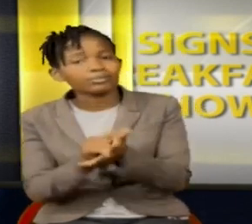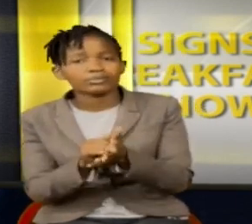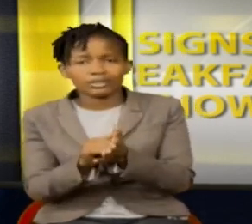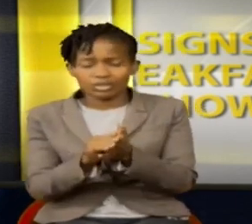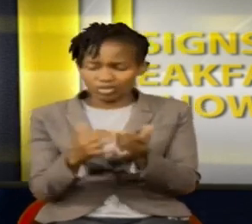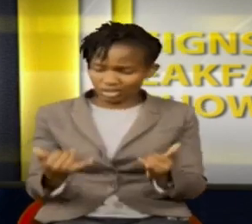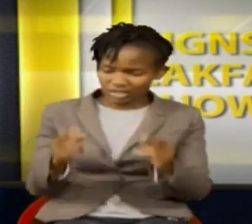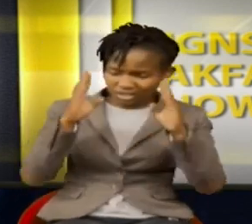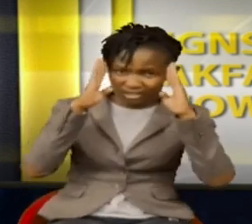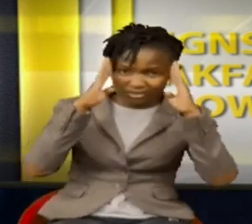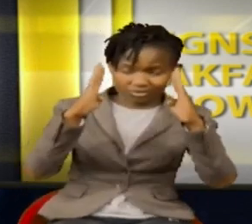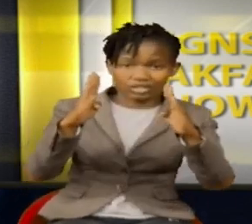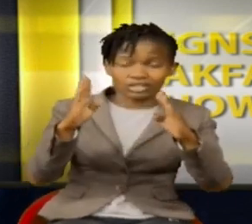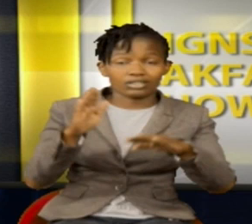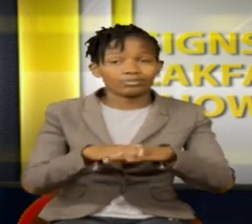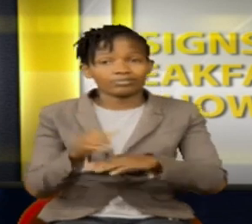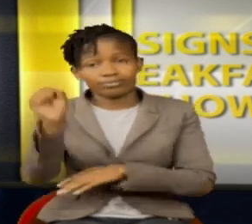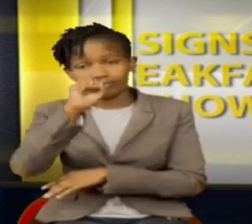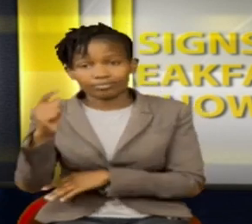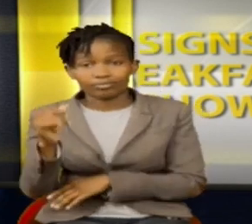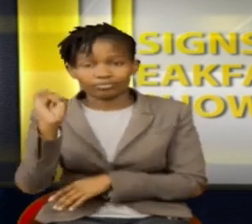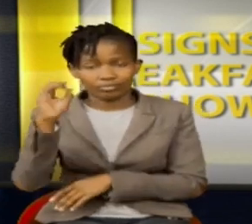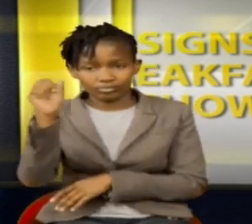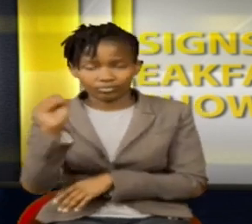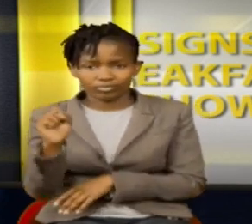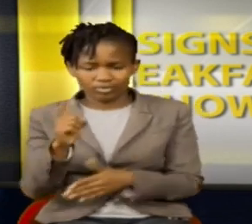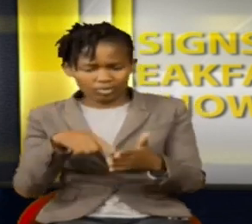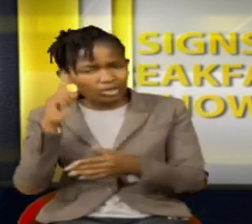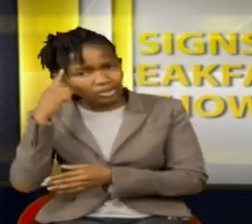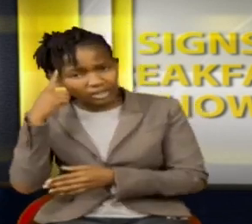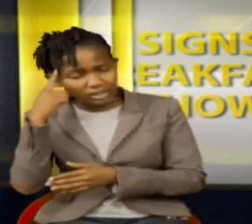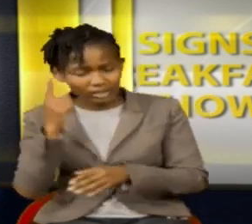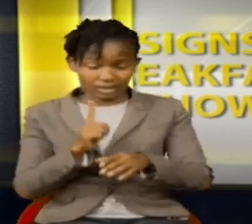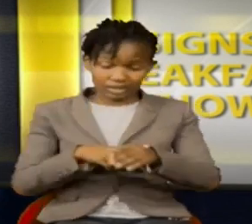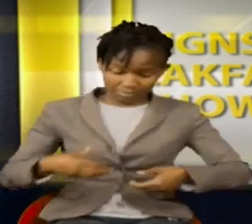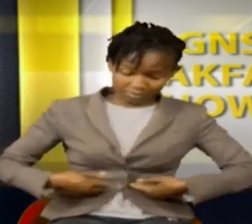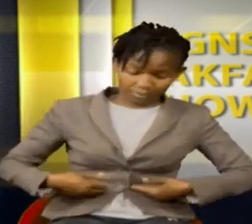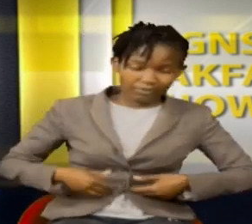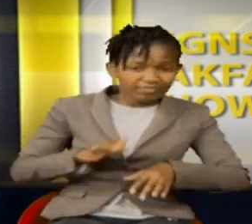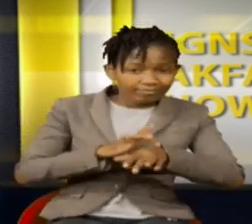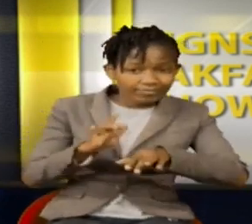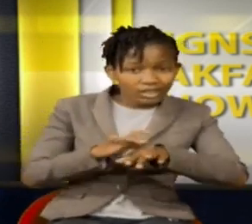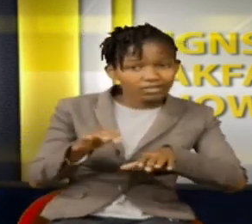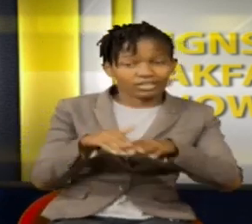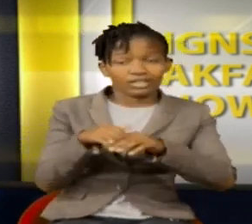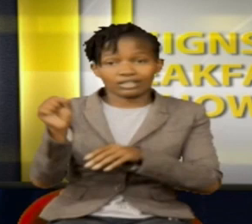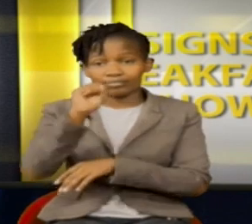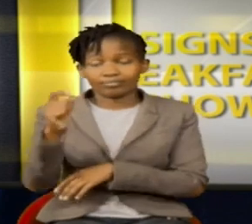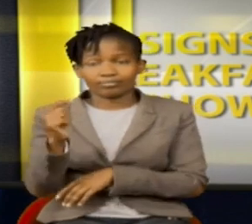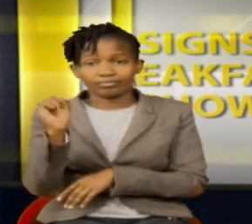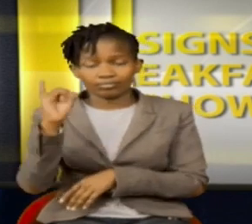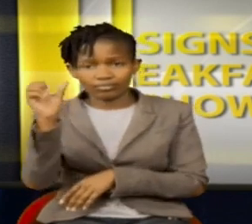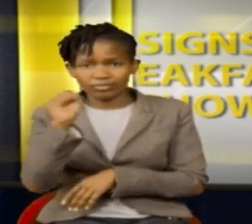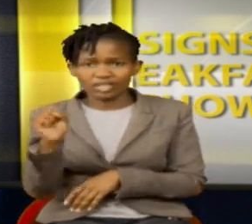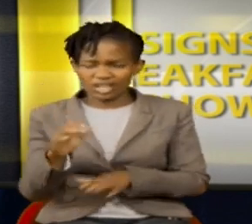focus on the STIs. Yeah. What do you reckon when a young person is infected with STIs? How do they approach it? How do they convince